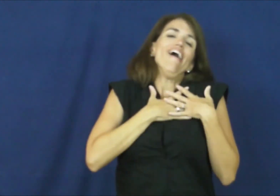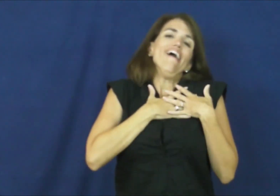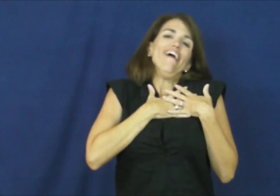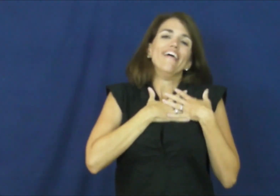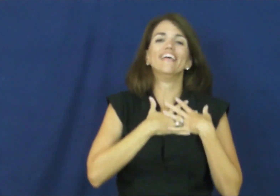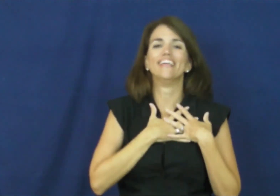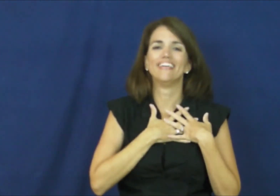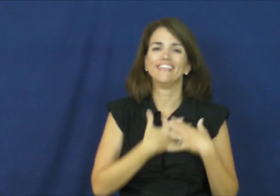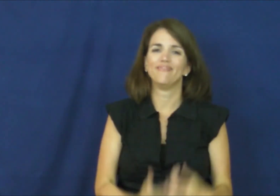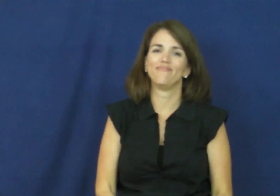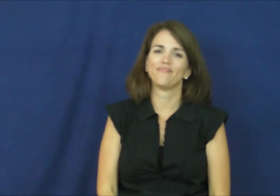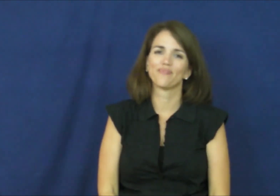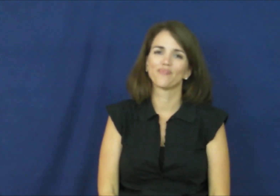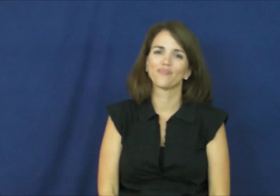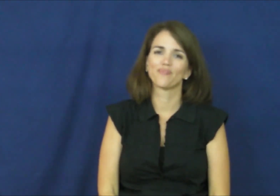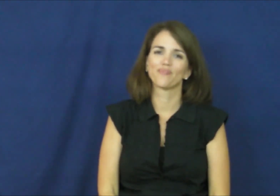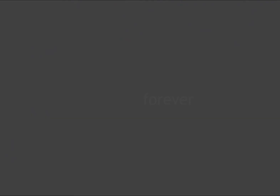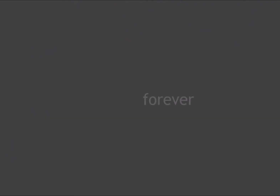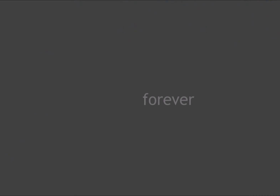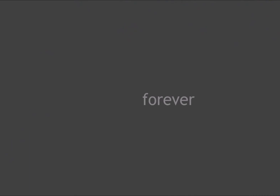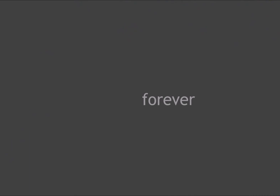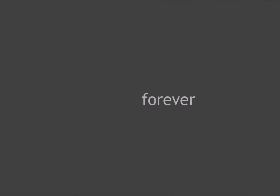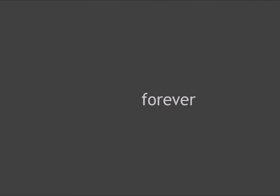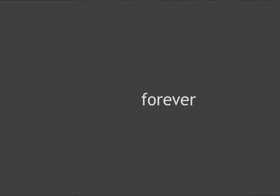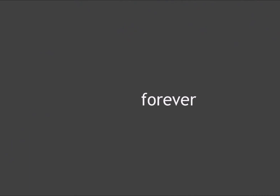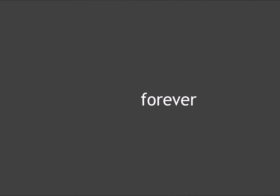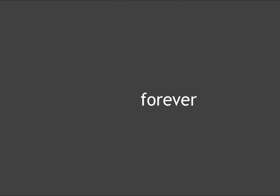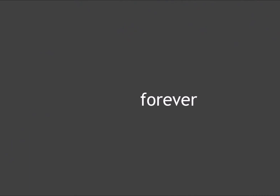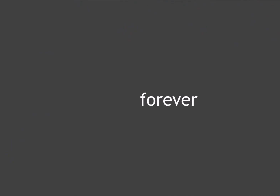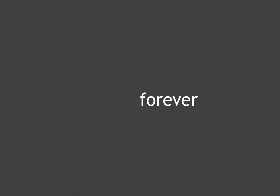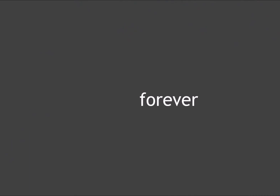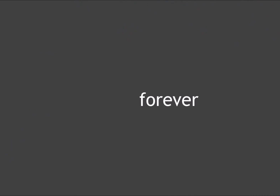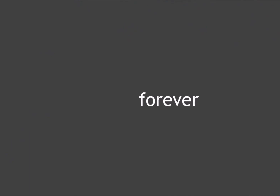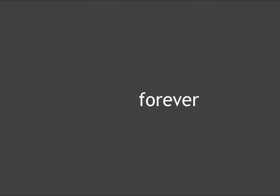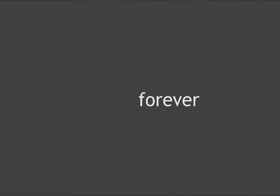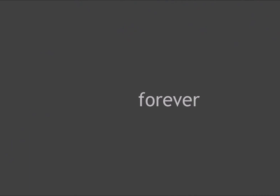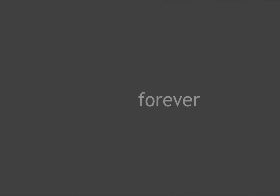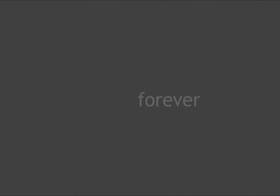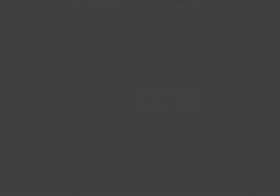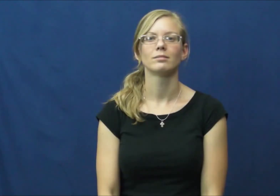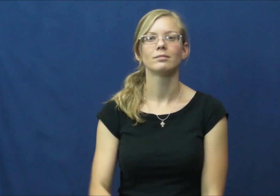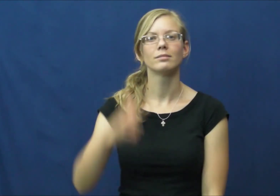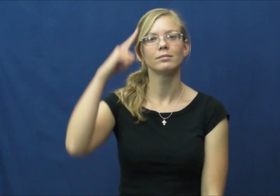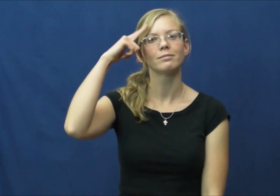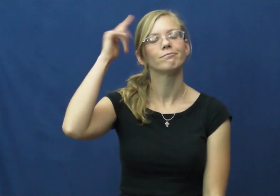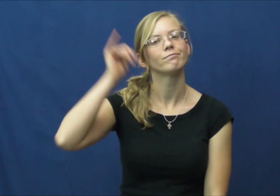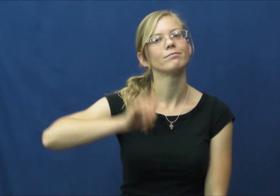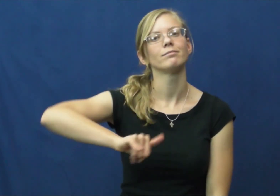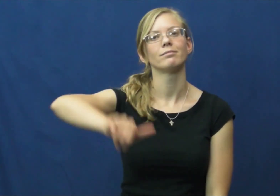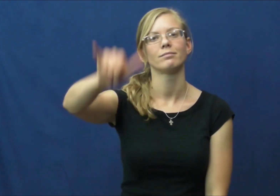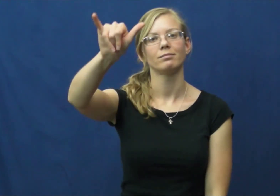I love will grow In my heart, you're my soul